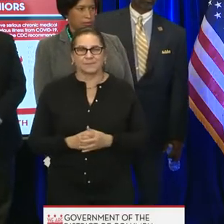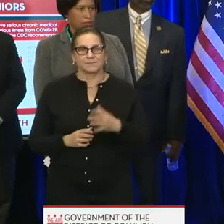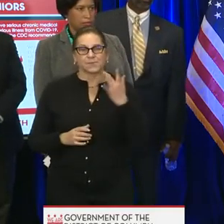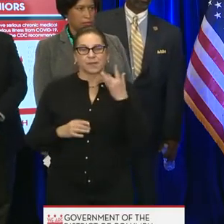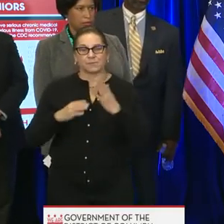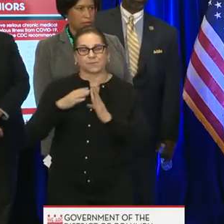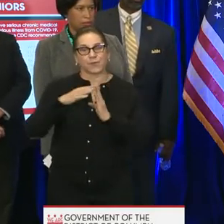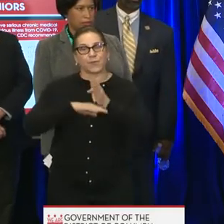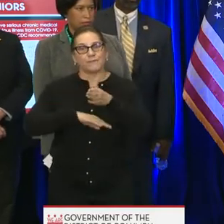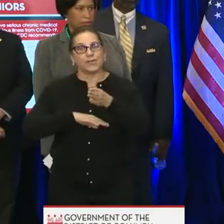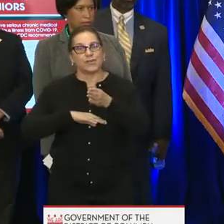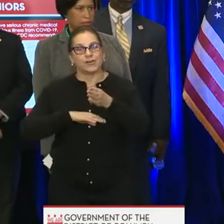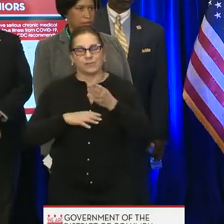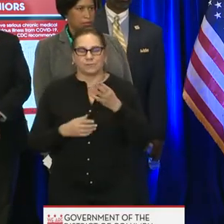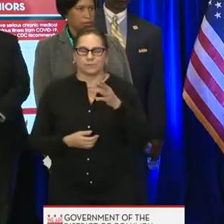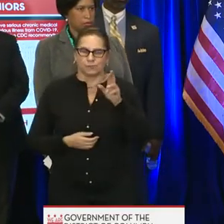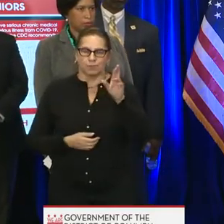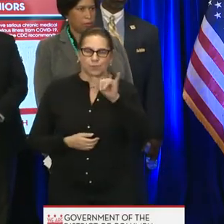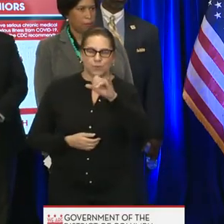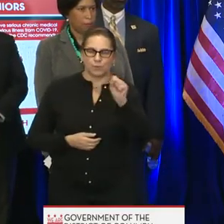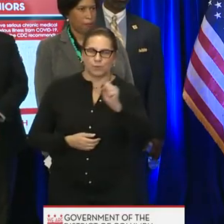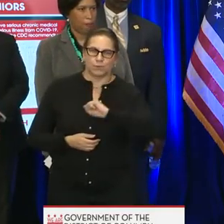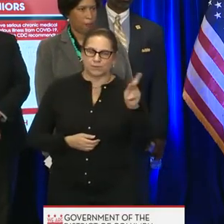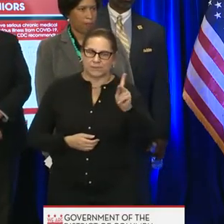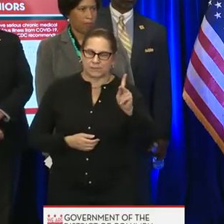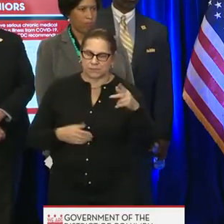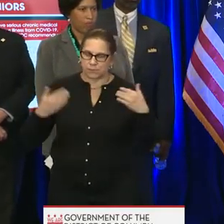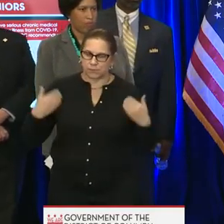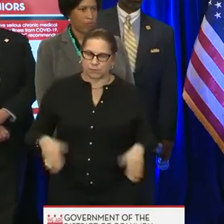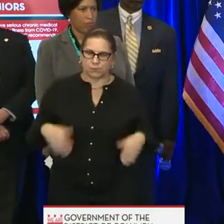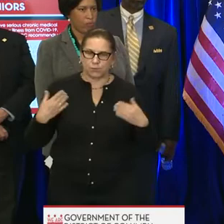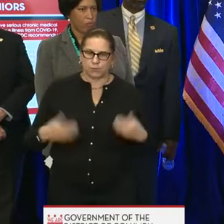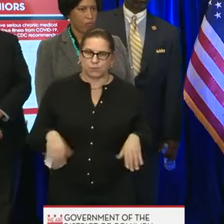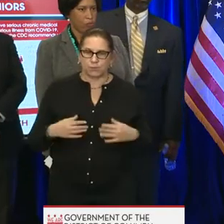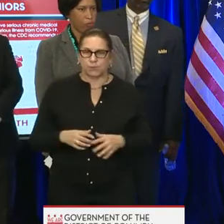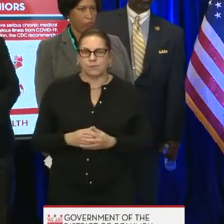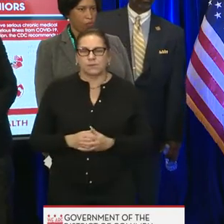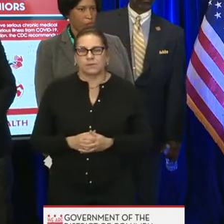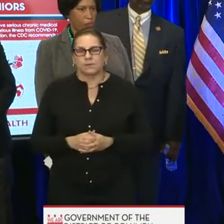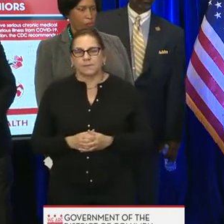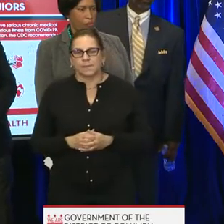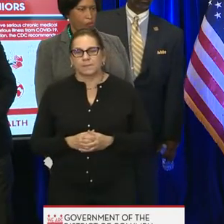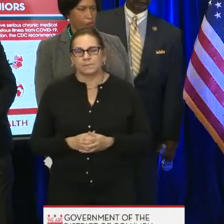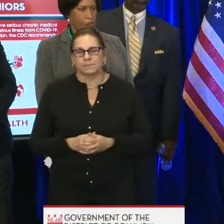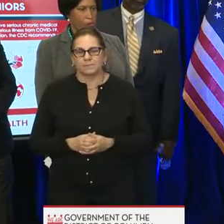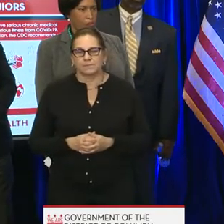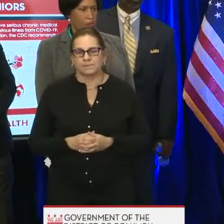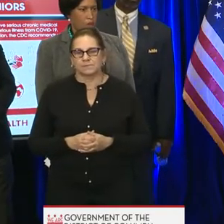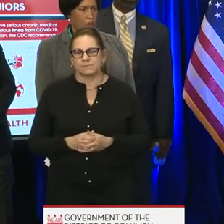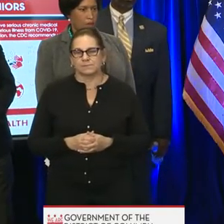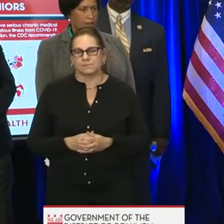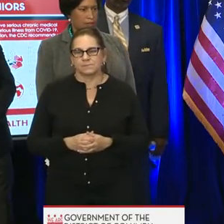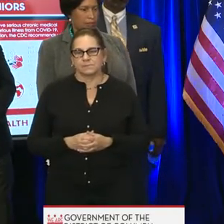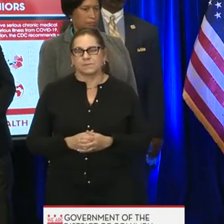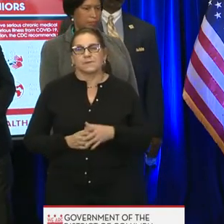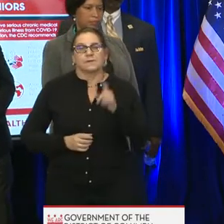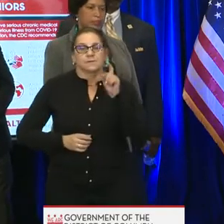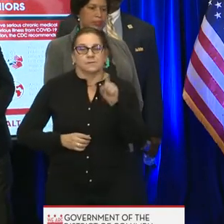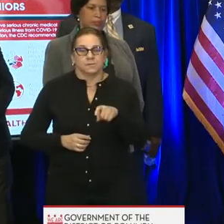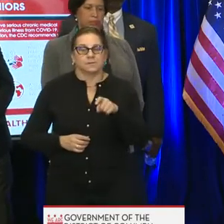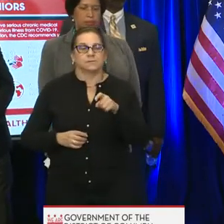those gatherings would not have more than 10 individuals. These strategies are being put in place as part of our social